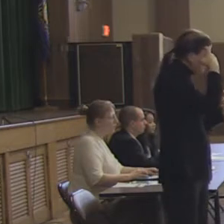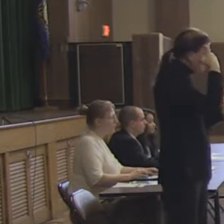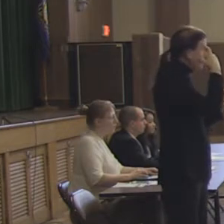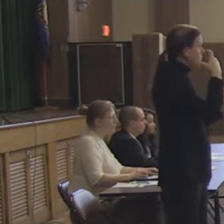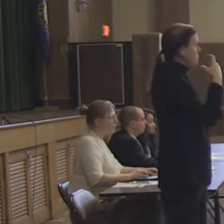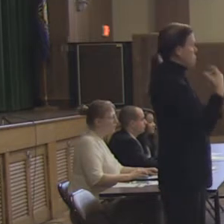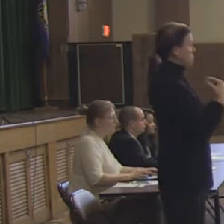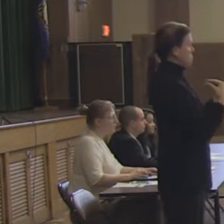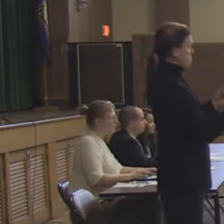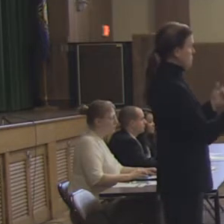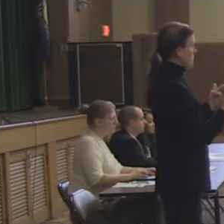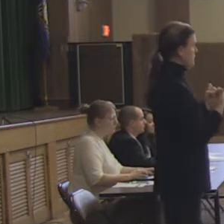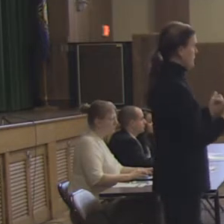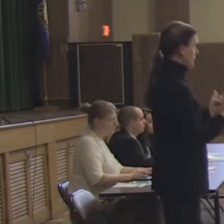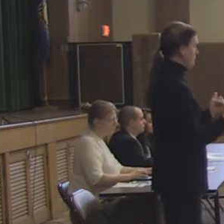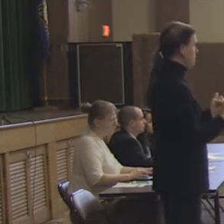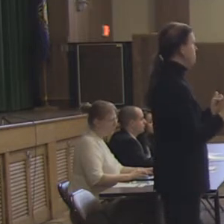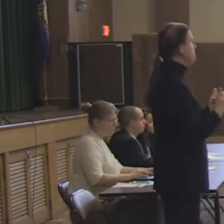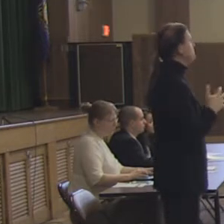I just wanted to address today